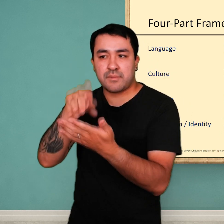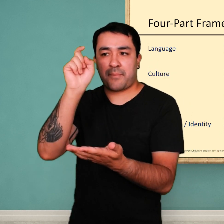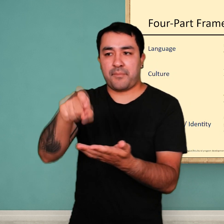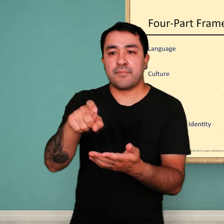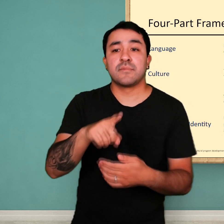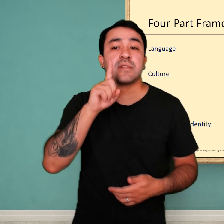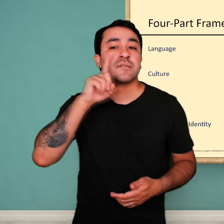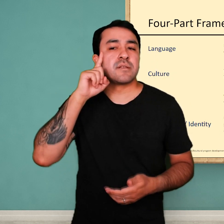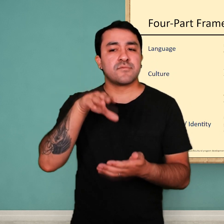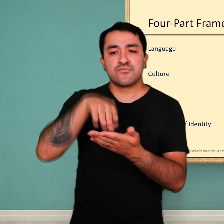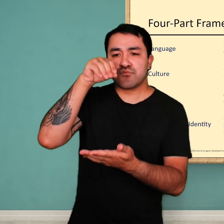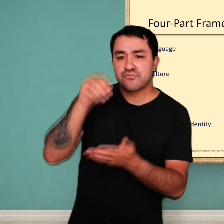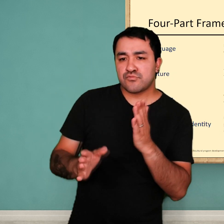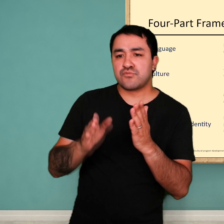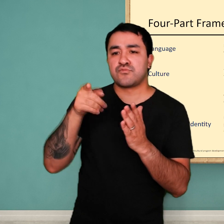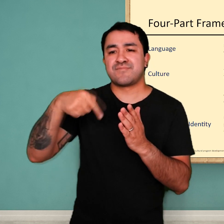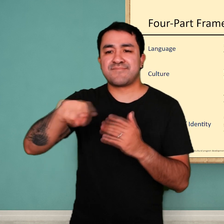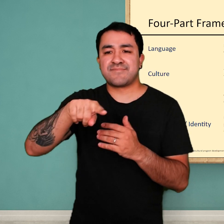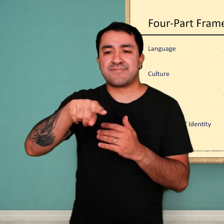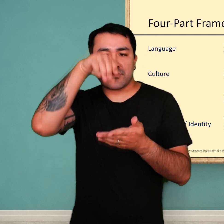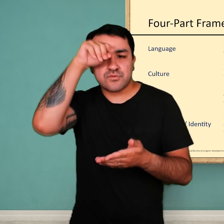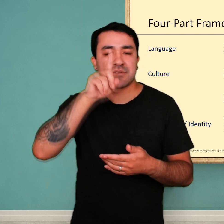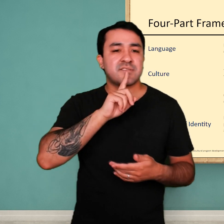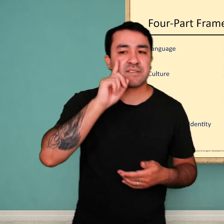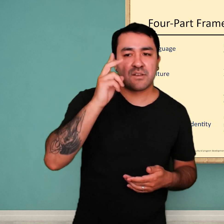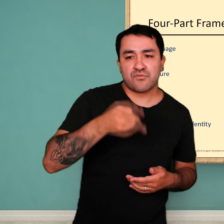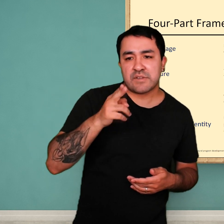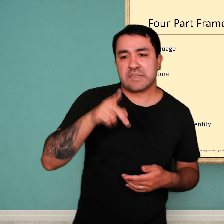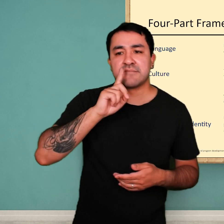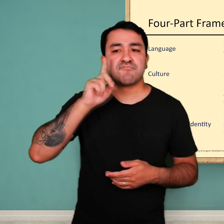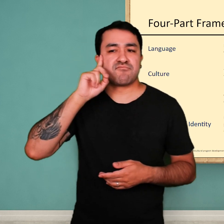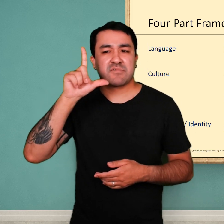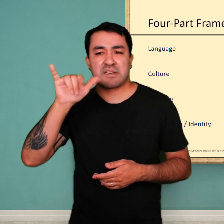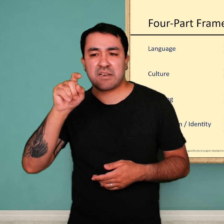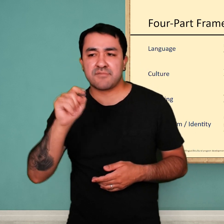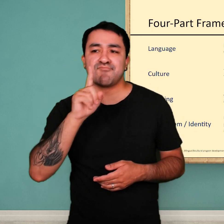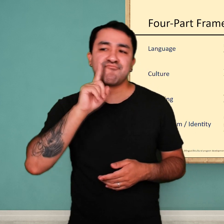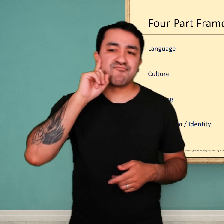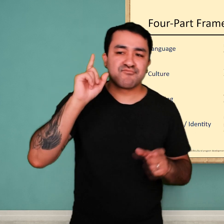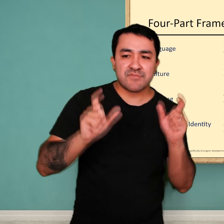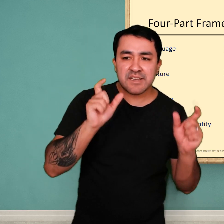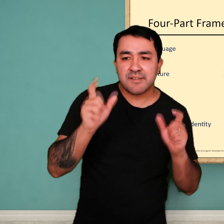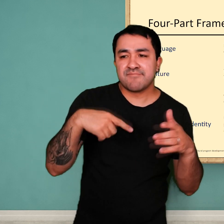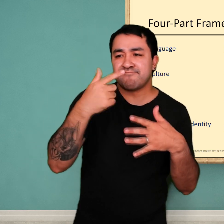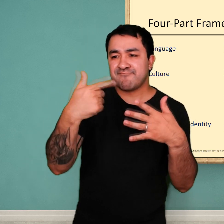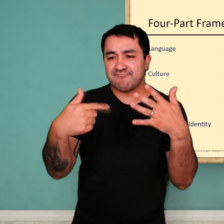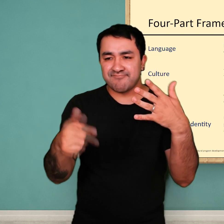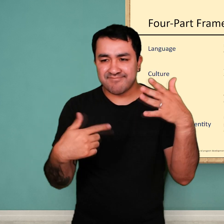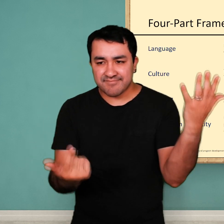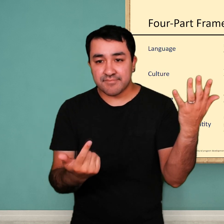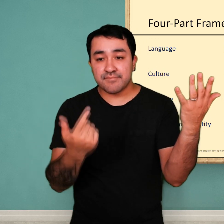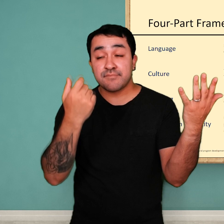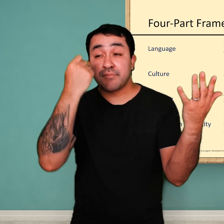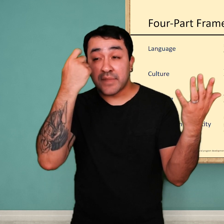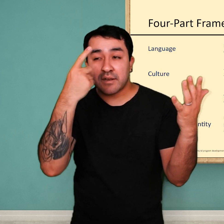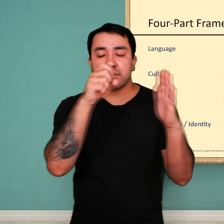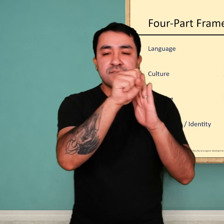Another part of the framework is culture. Culture and language go hand in hand. Thus, as well as learning